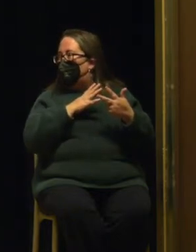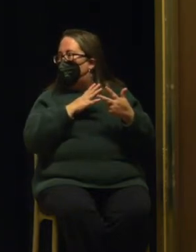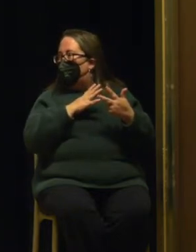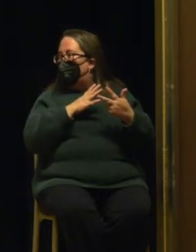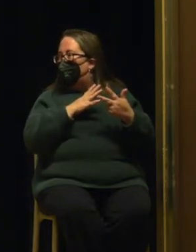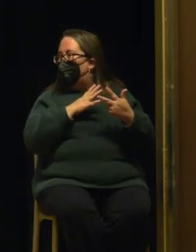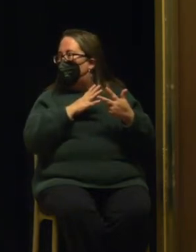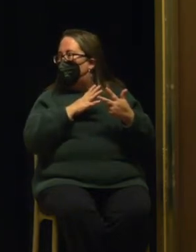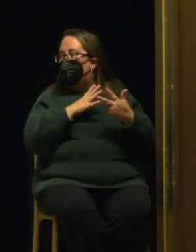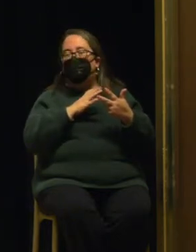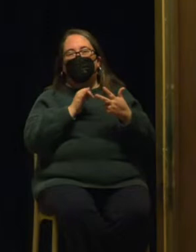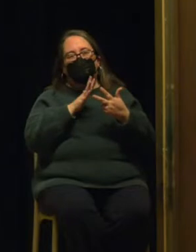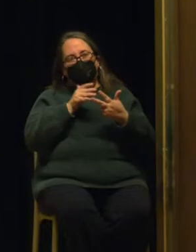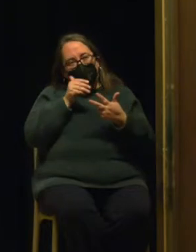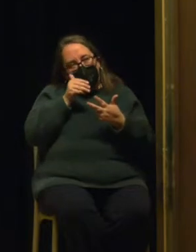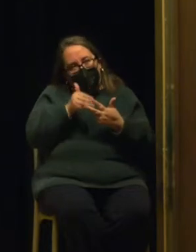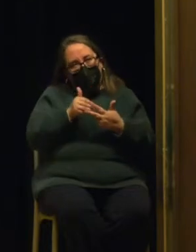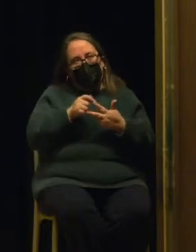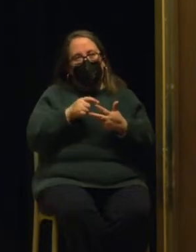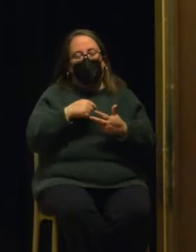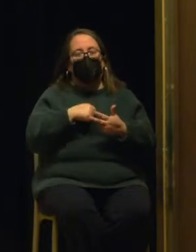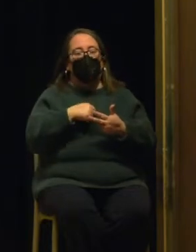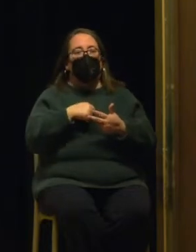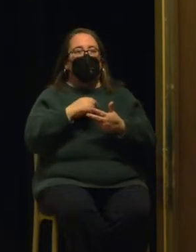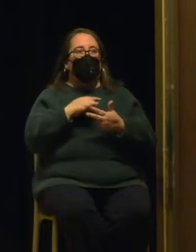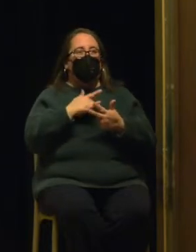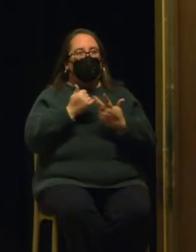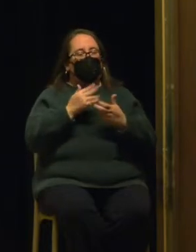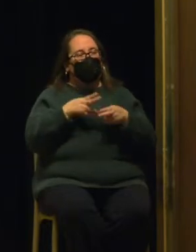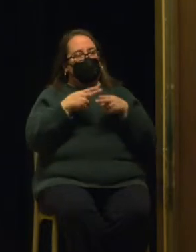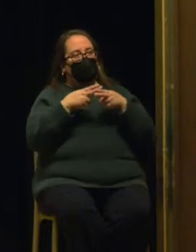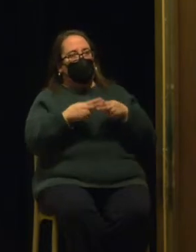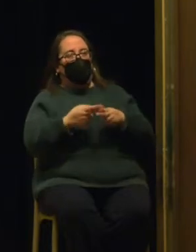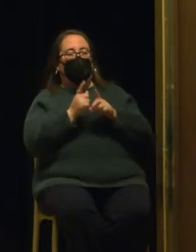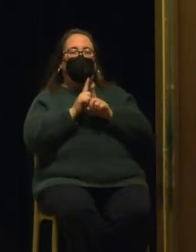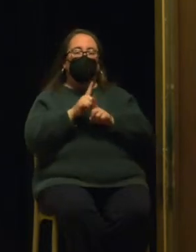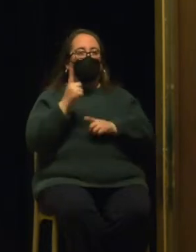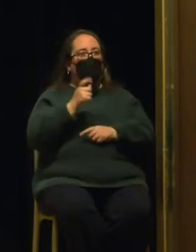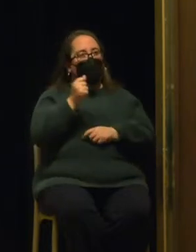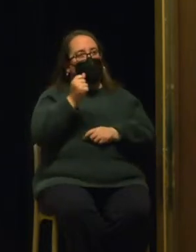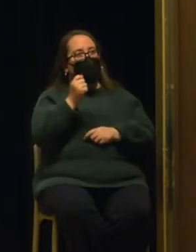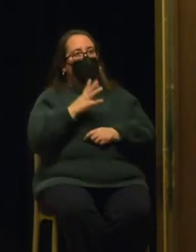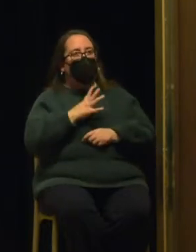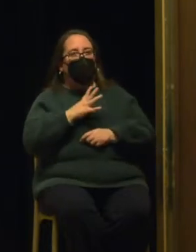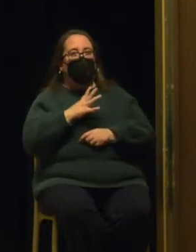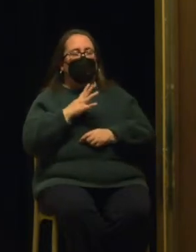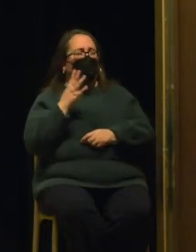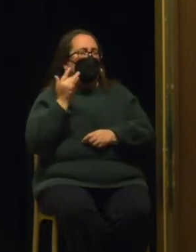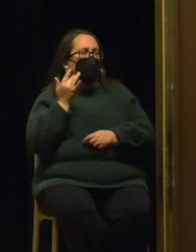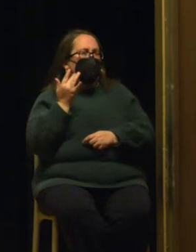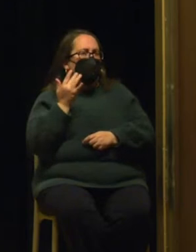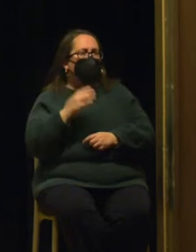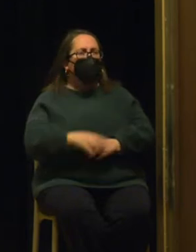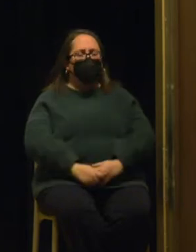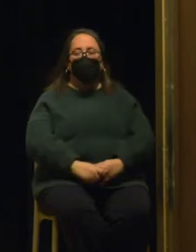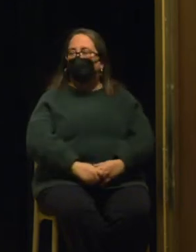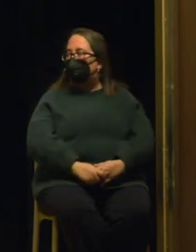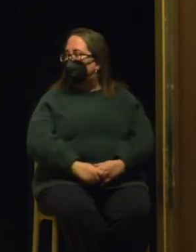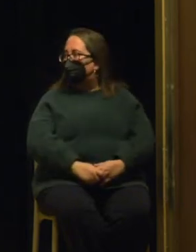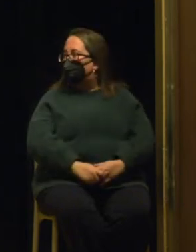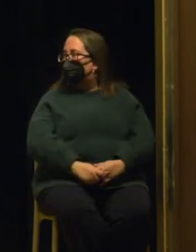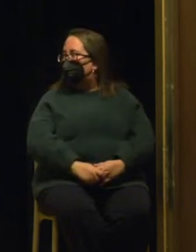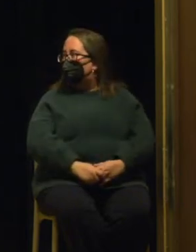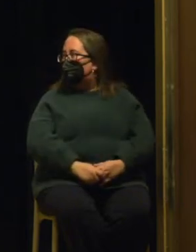that was close to me that I can call a mentor. Mm-hmm. It was always a male. Why do you think that is?